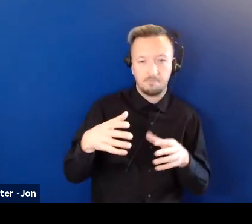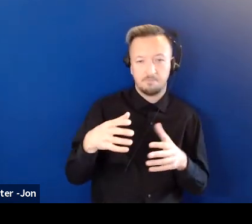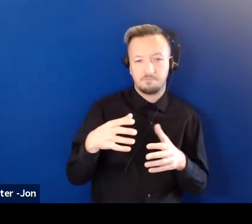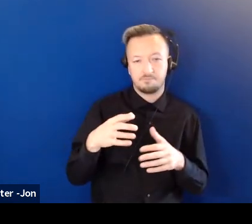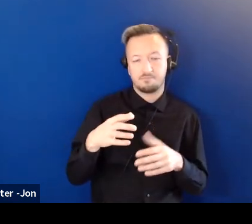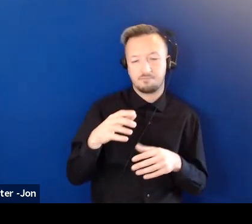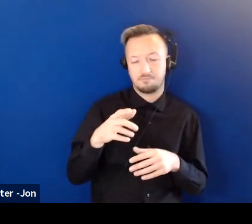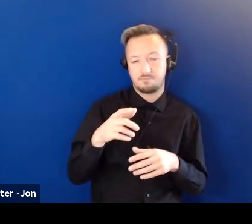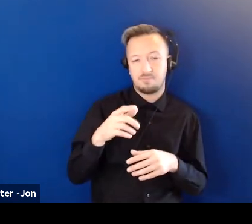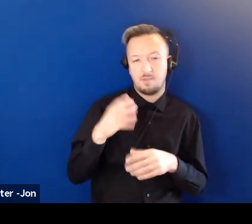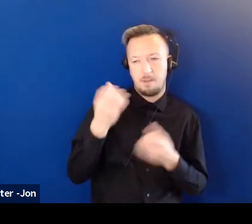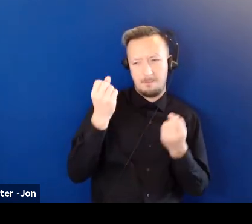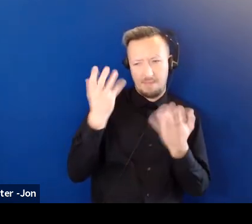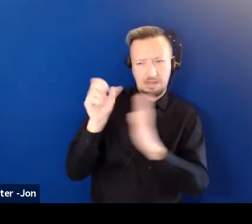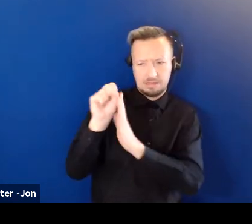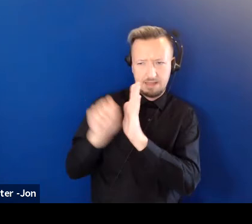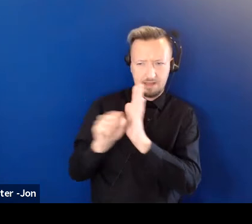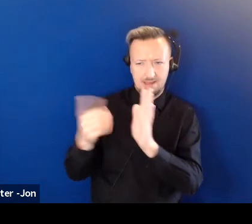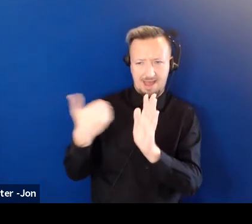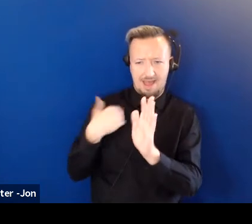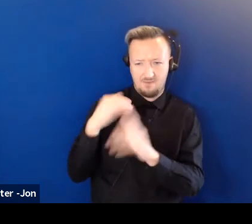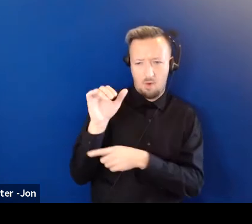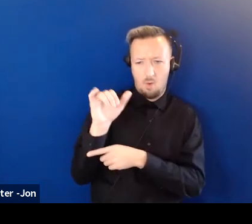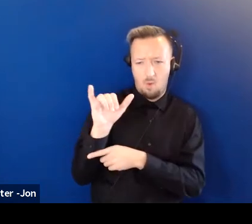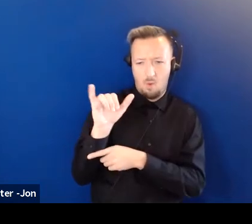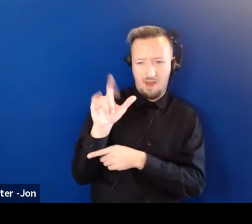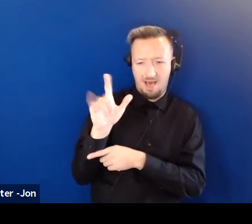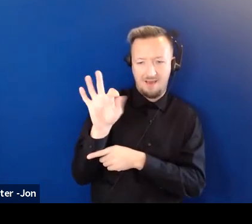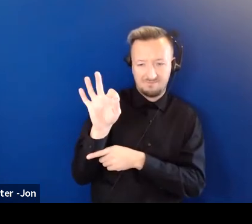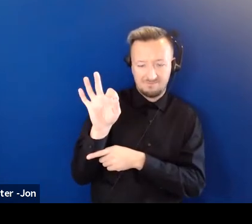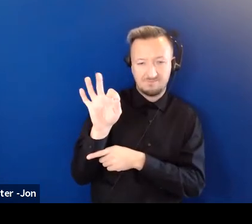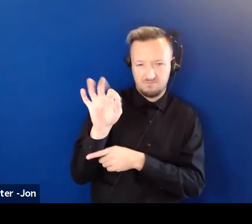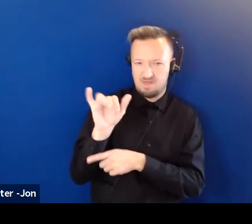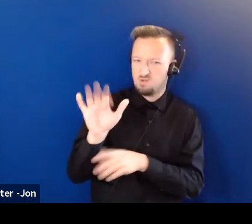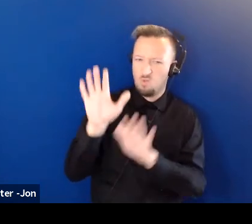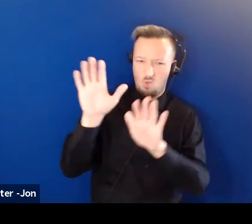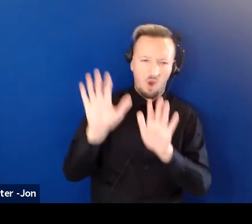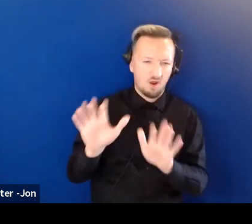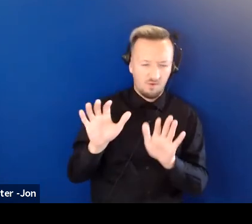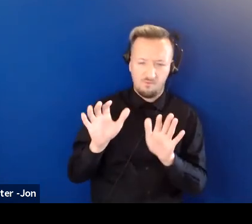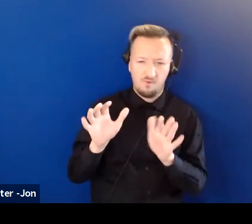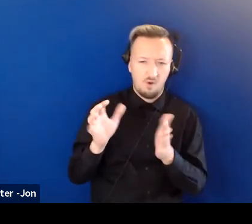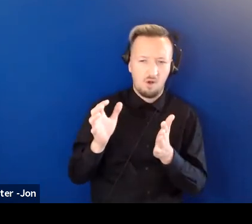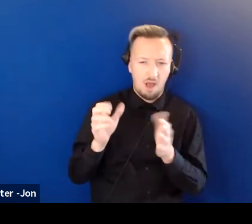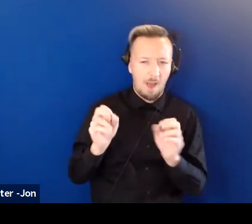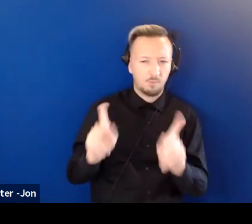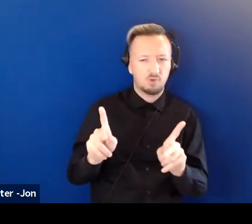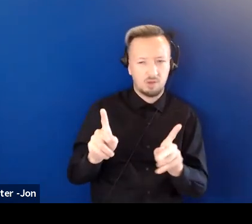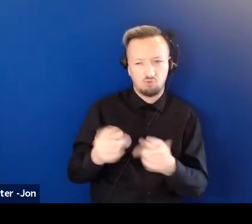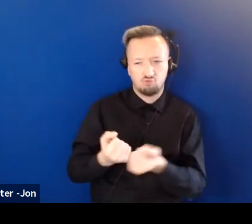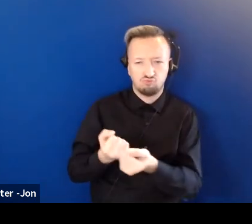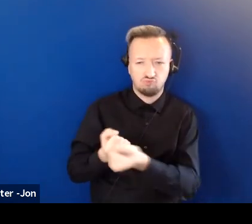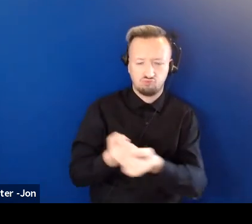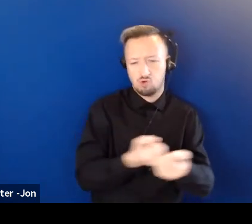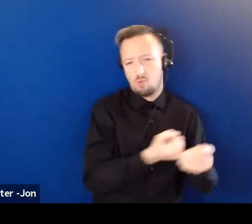of other states have YLFs. So I think that this is another great way that we're serving youth. And we're